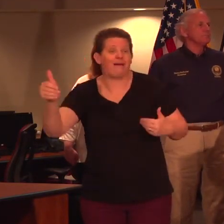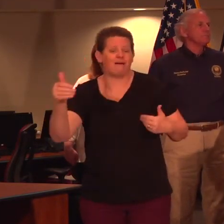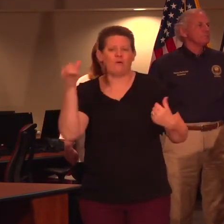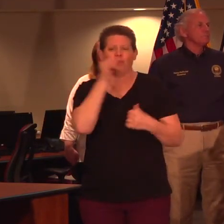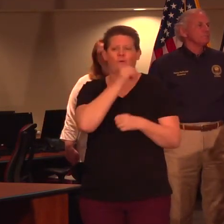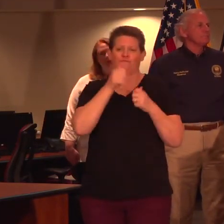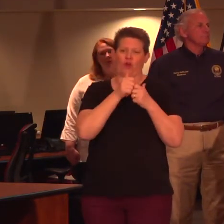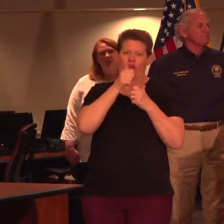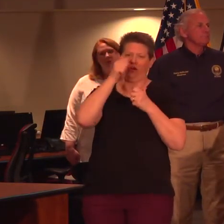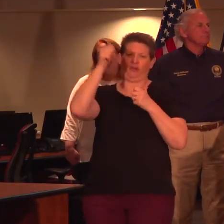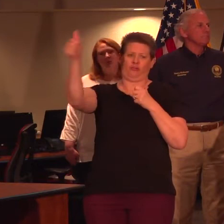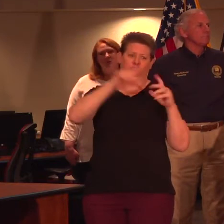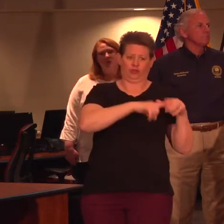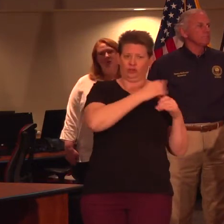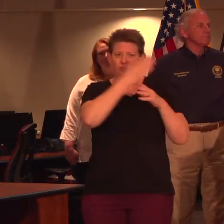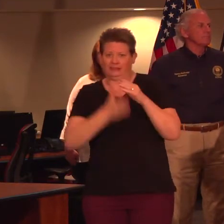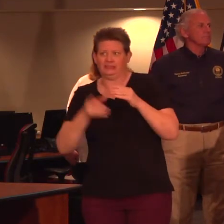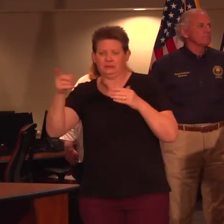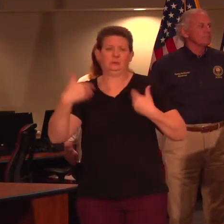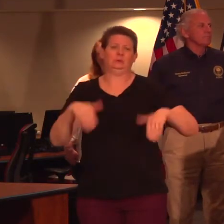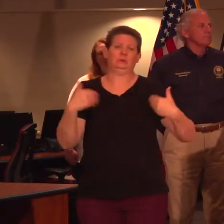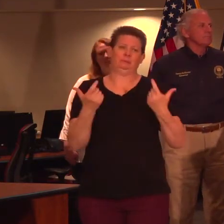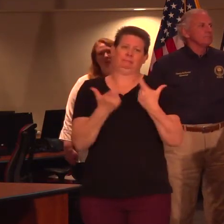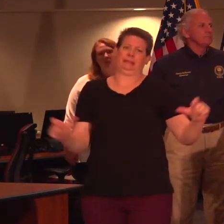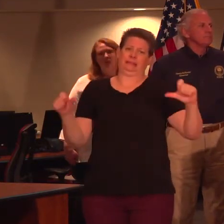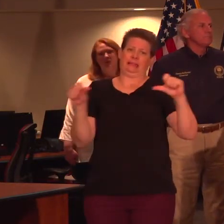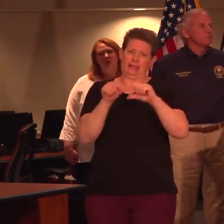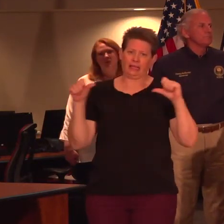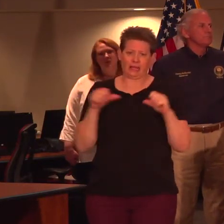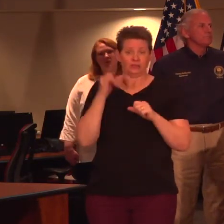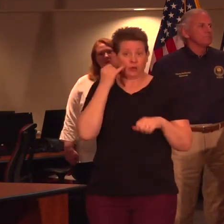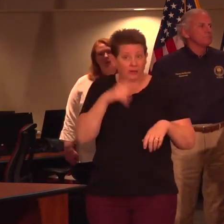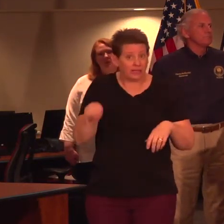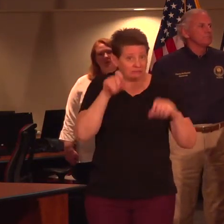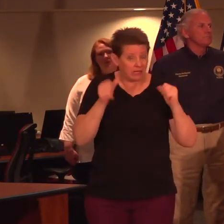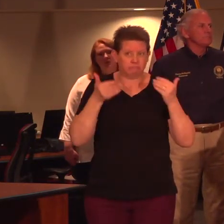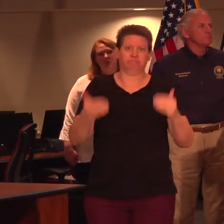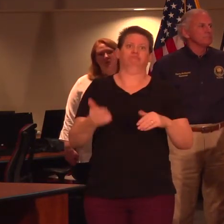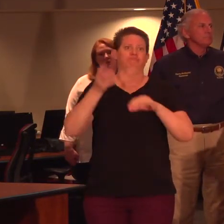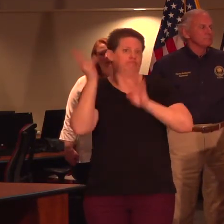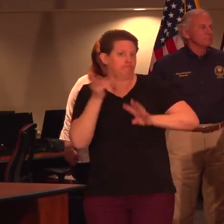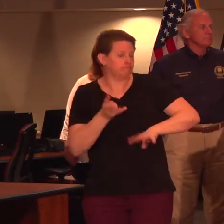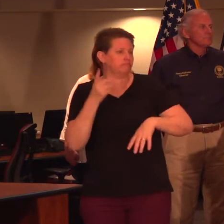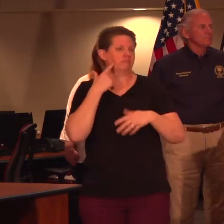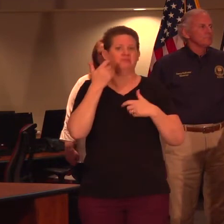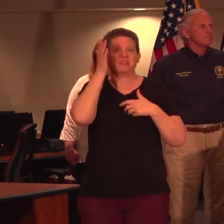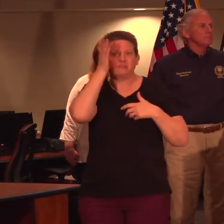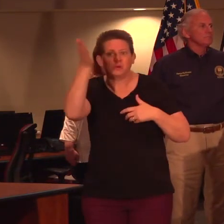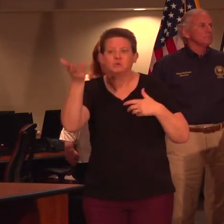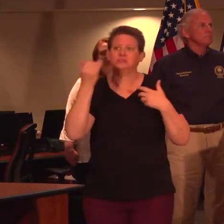some of the counties. Certainly a lot of area to cover. So if citizens could download that app, they can use it in the future for hurricanes and everything